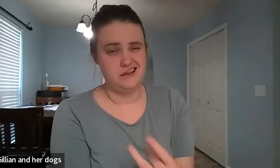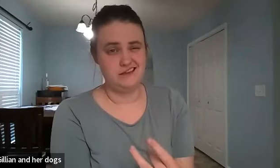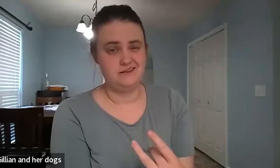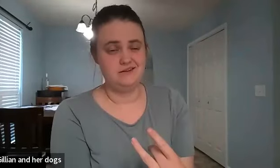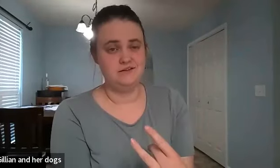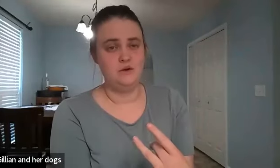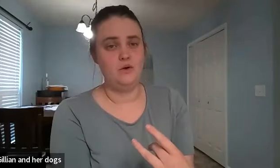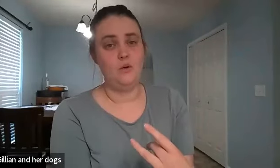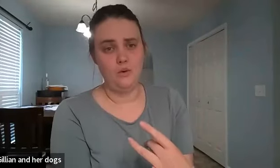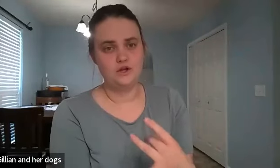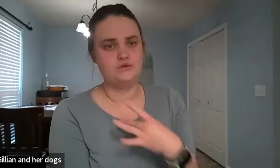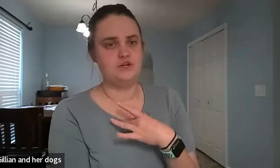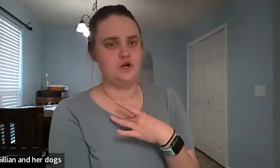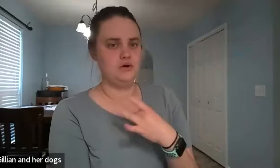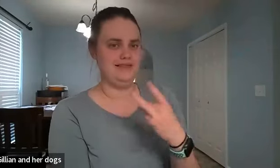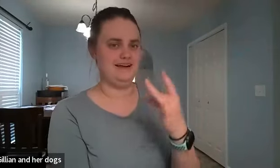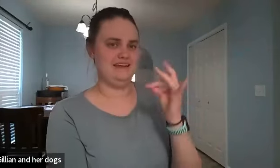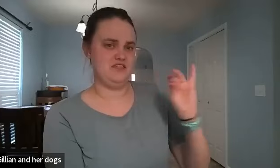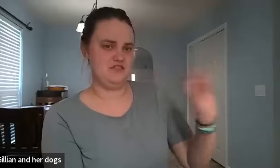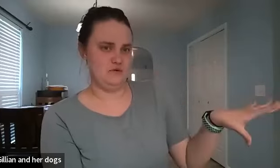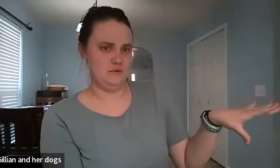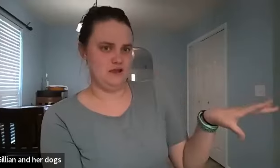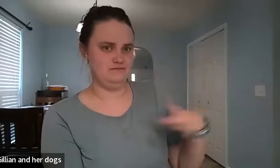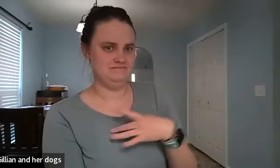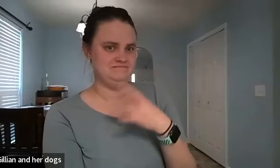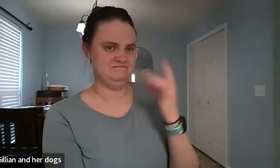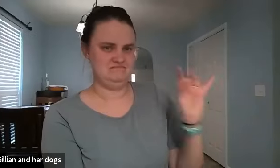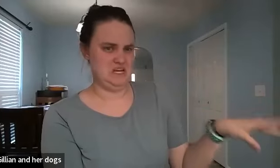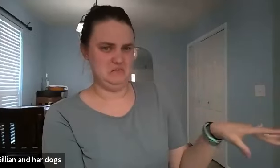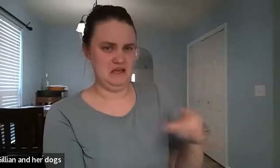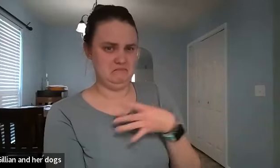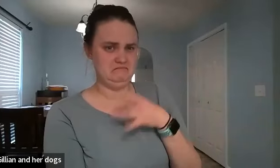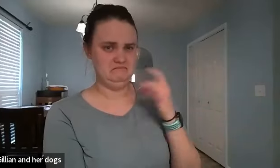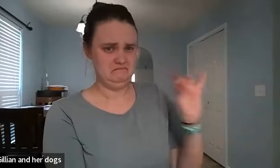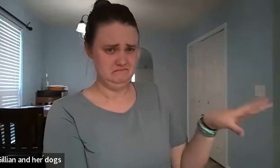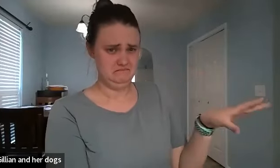like, or you would go like, throw it away. I don't like.